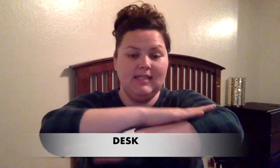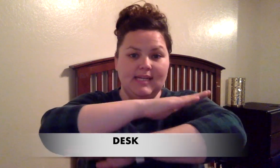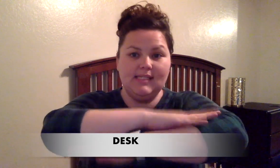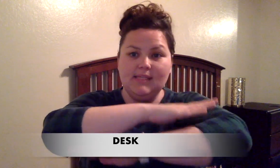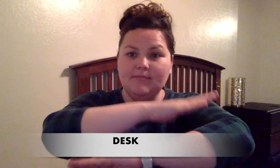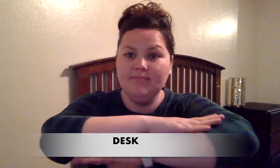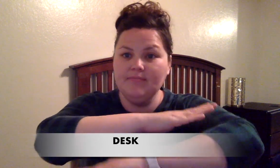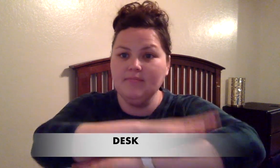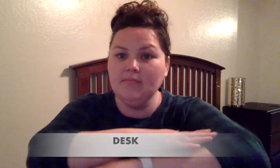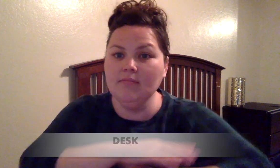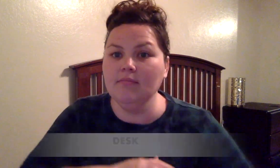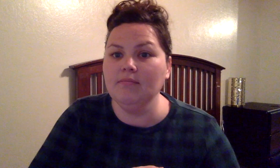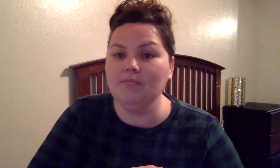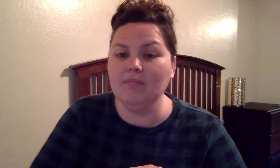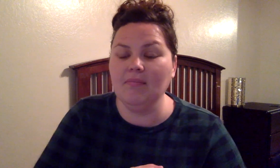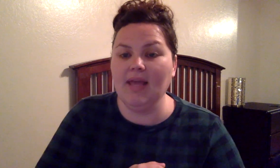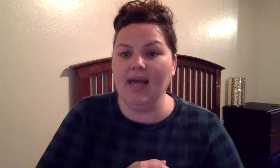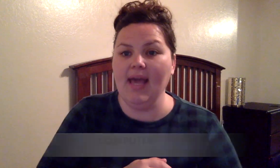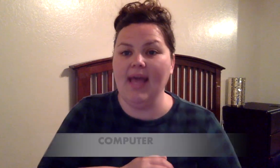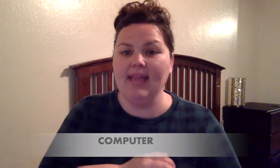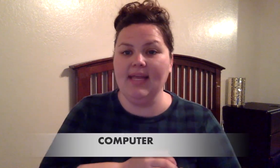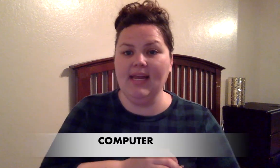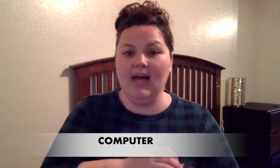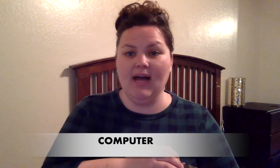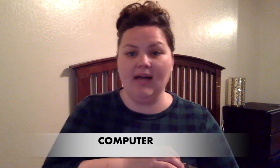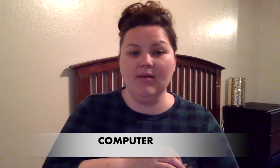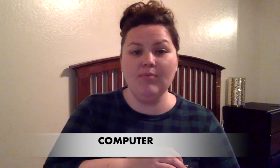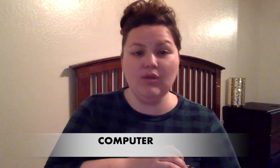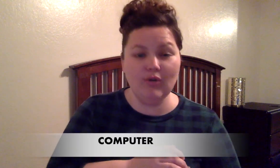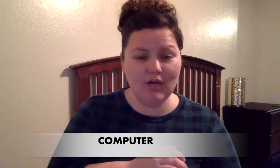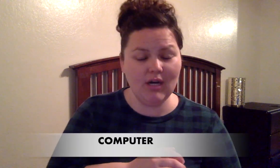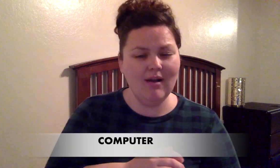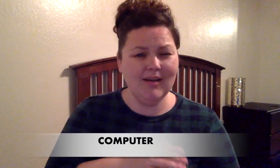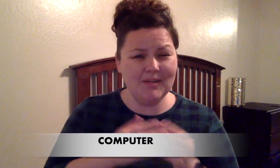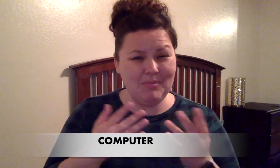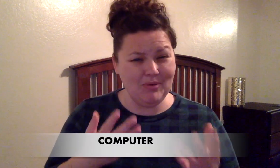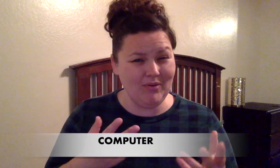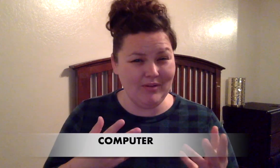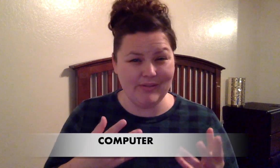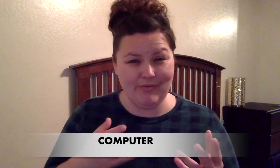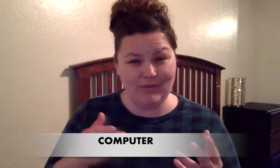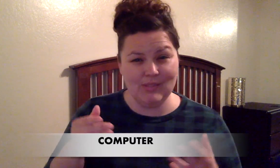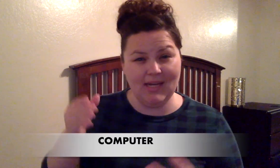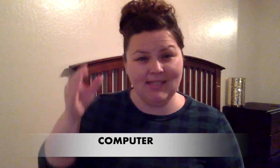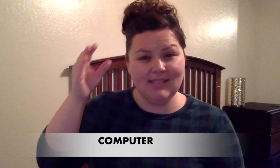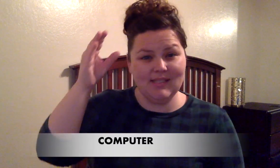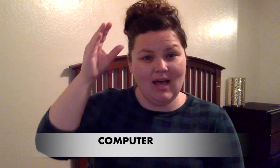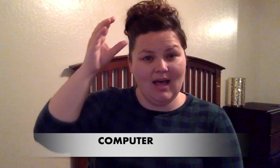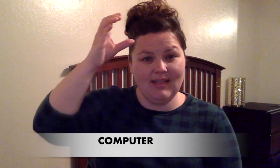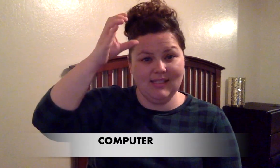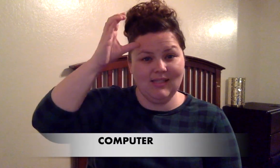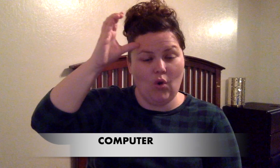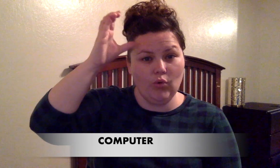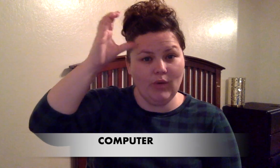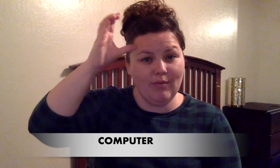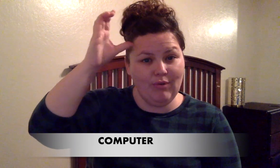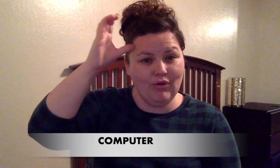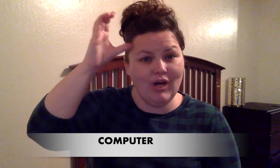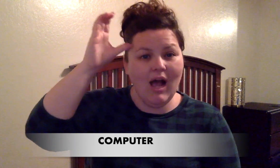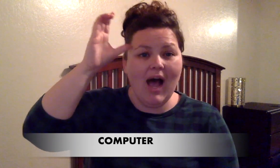Desk. Okay. And then computer. Computer, there's a few signs. This is an old one, computer. I